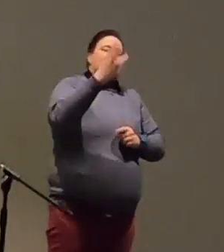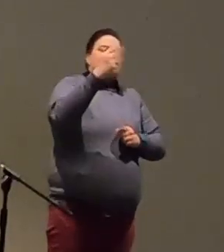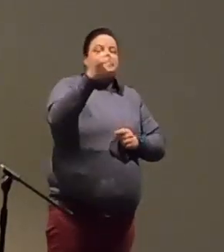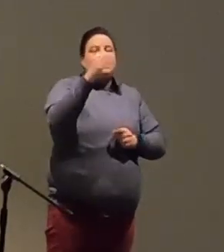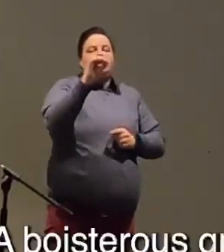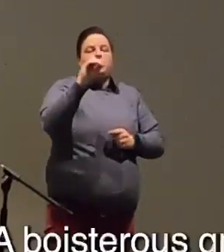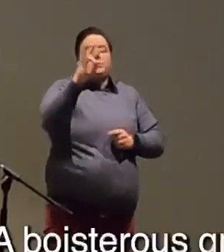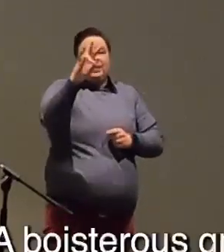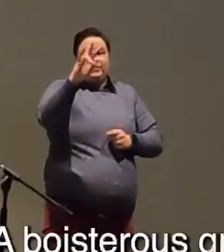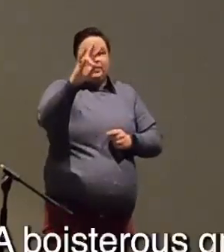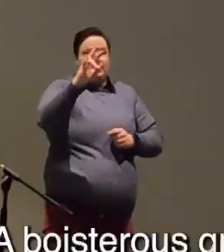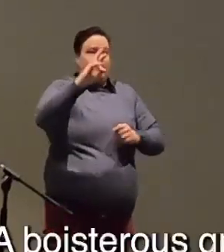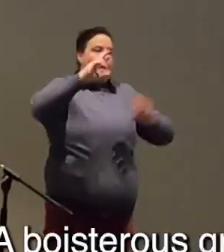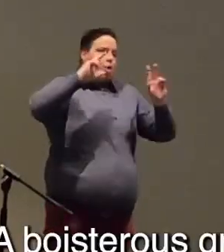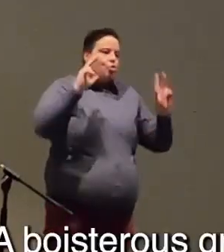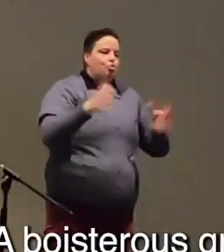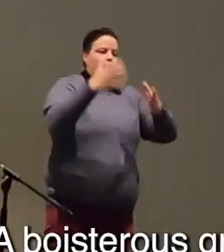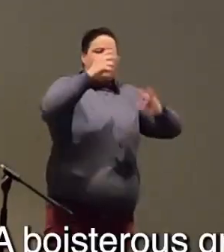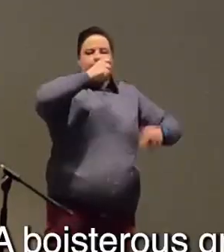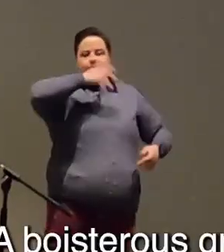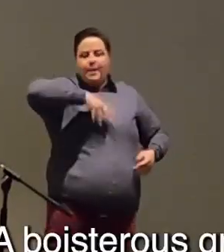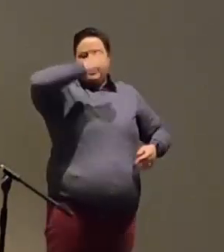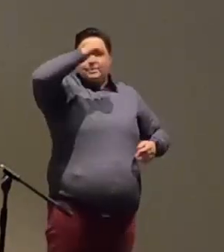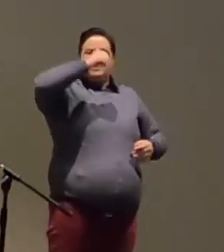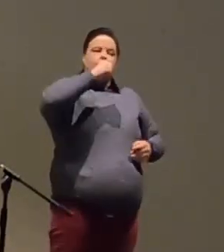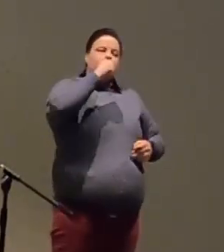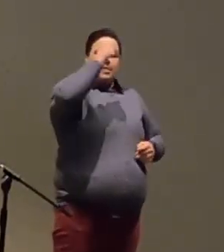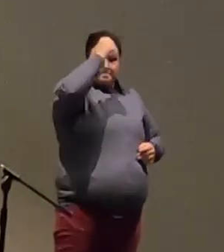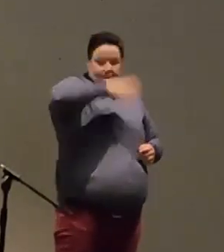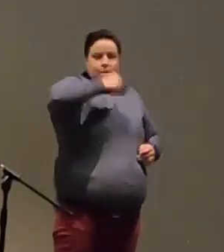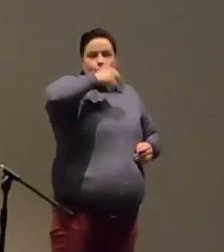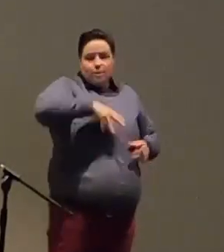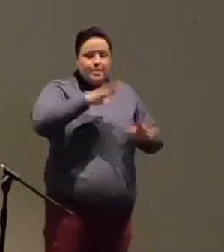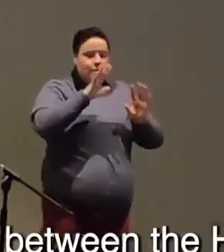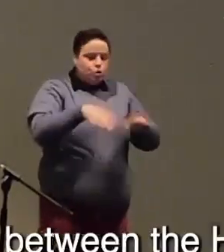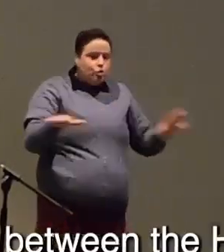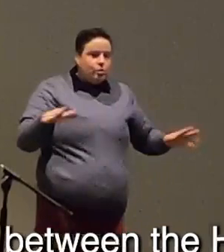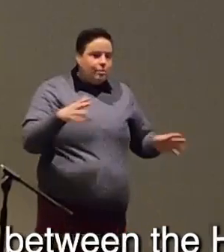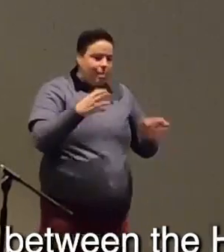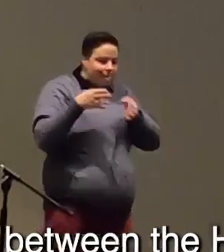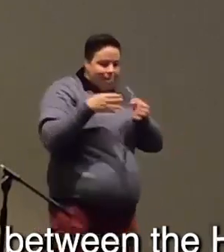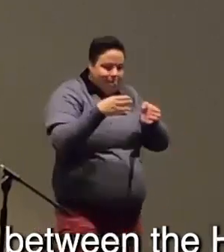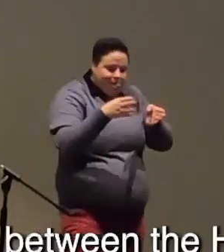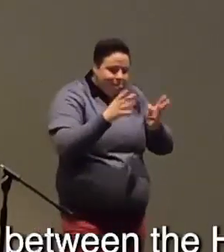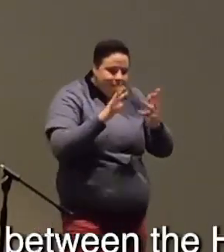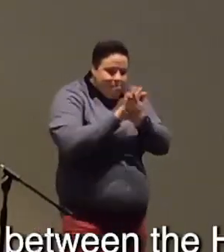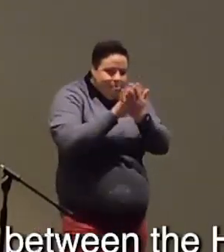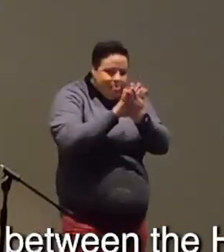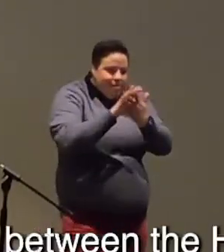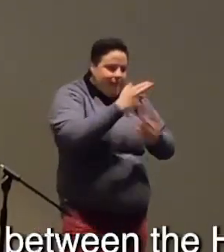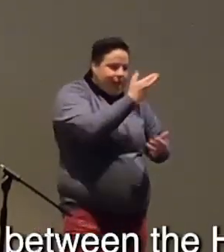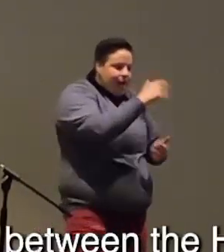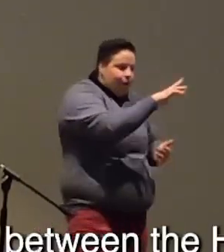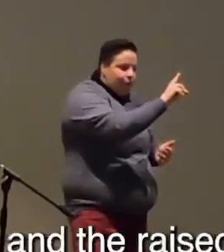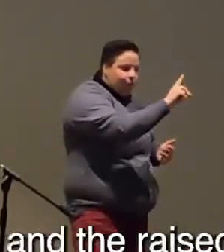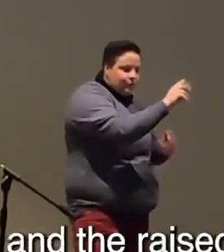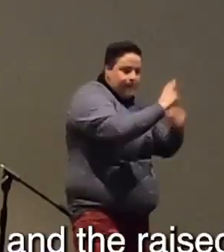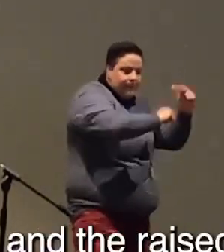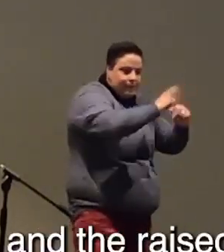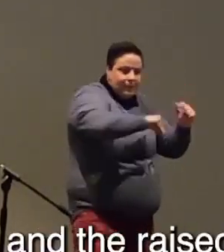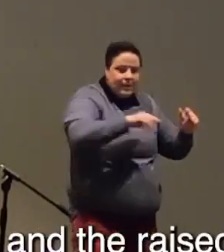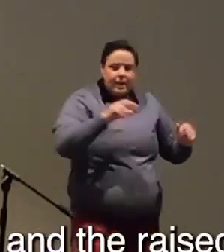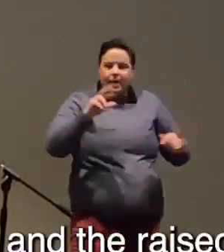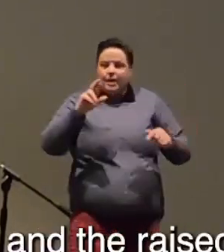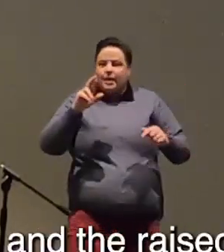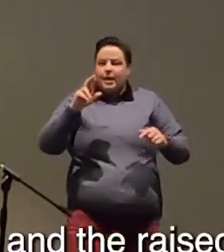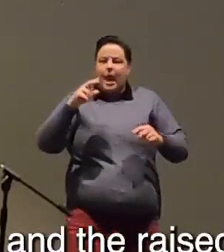1907. A boisterous group of men, women, and children crowd into a narrow alley between the Herald Building here on the left and the